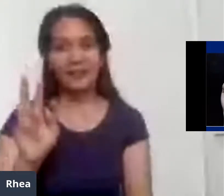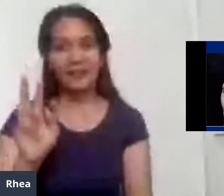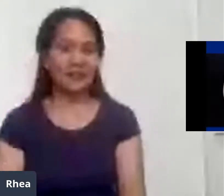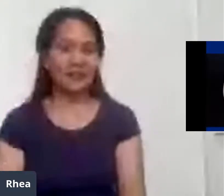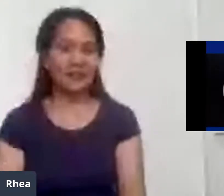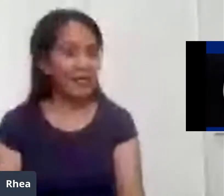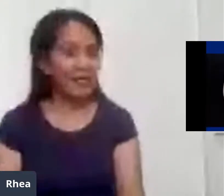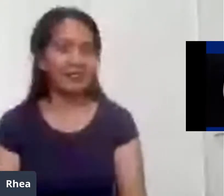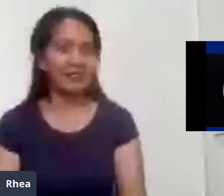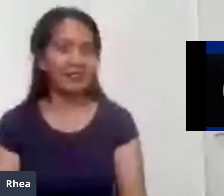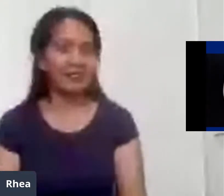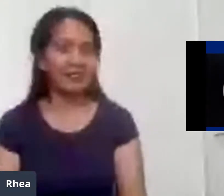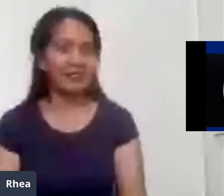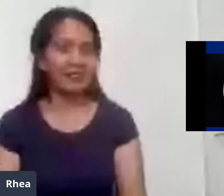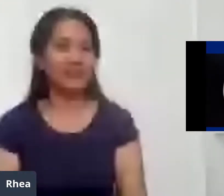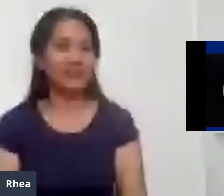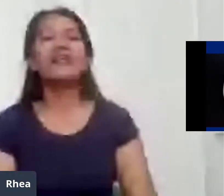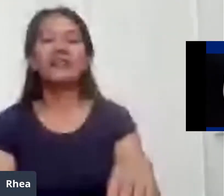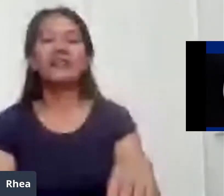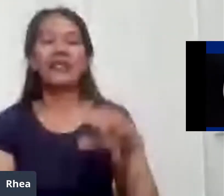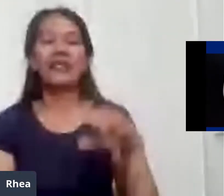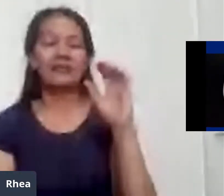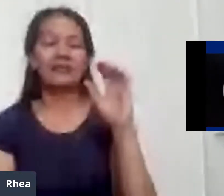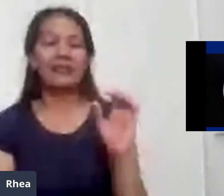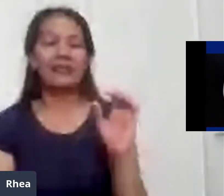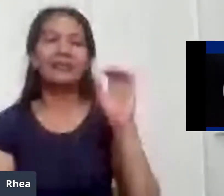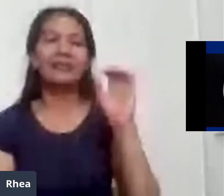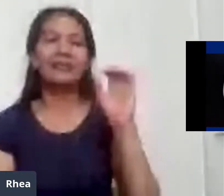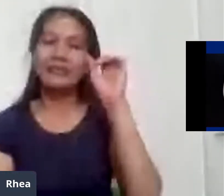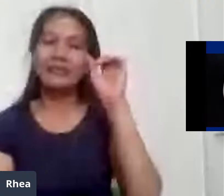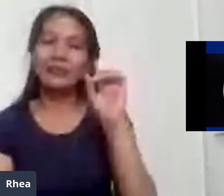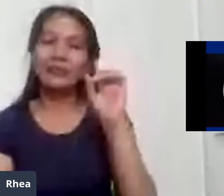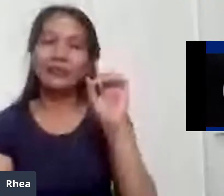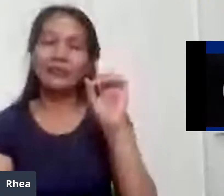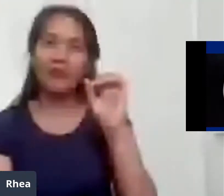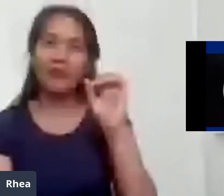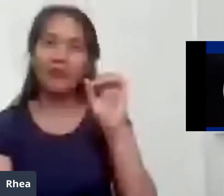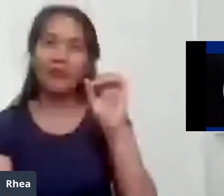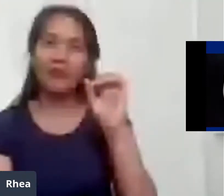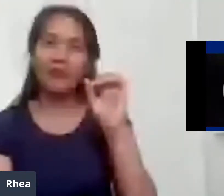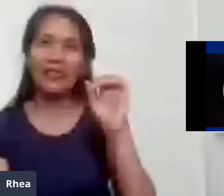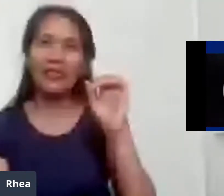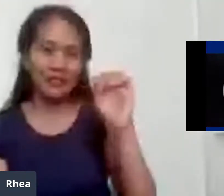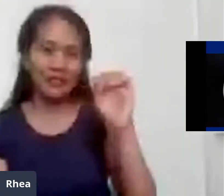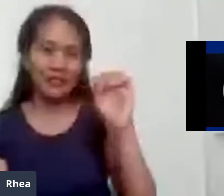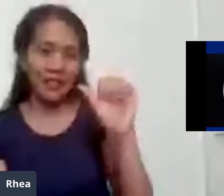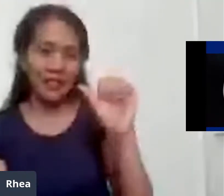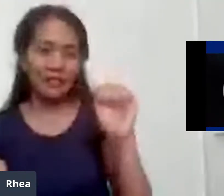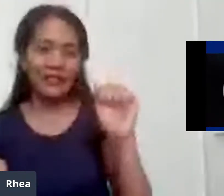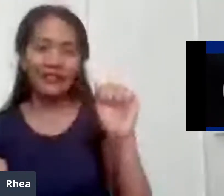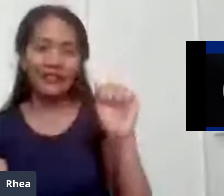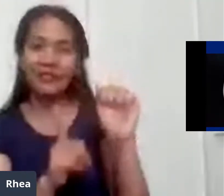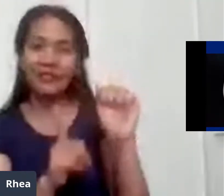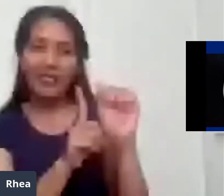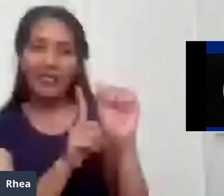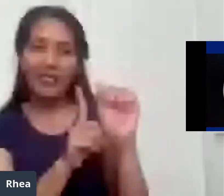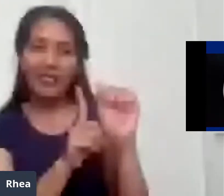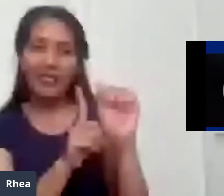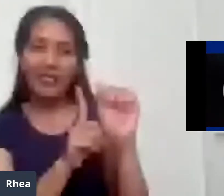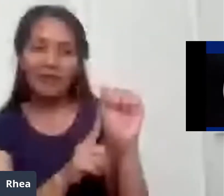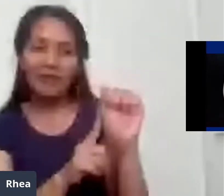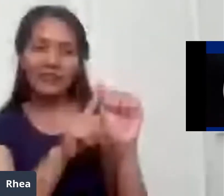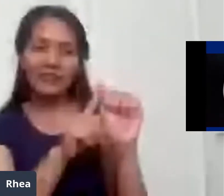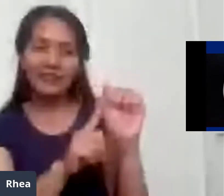Okay? Next, letter S. Letter S would look like letter A, but